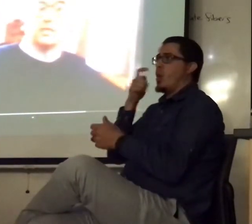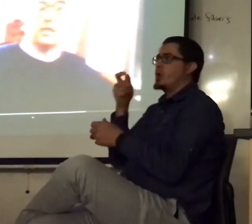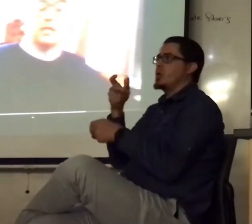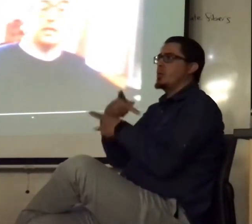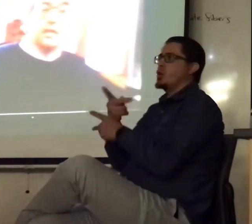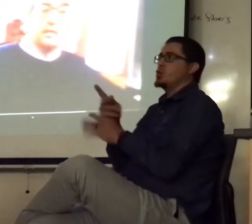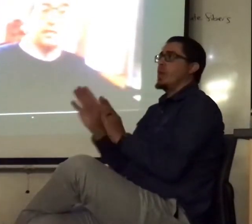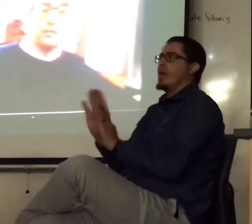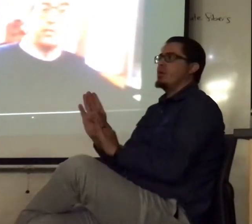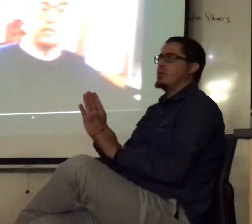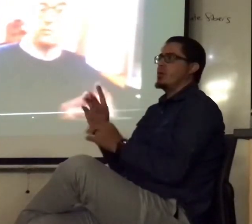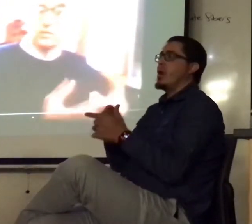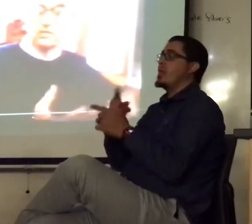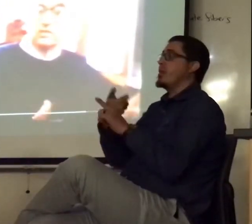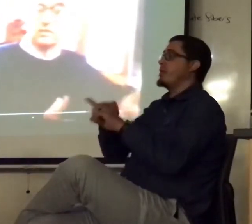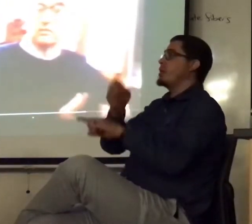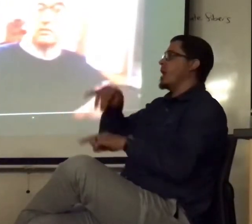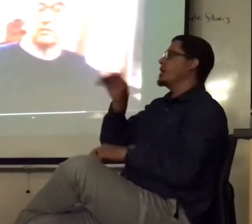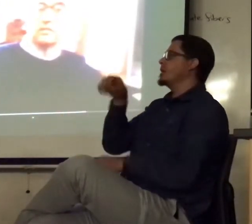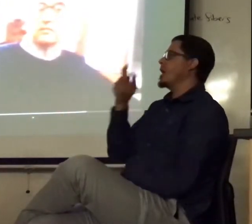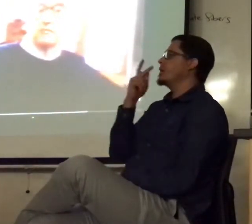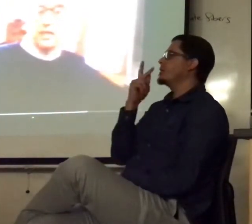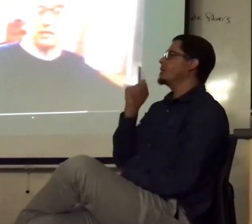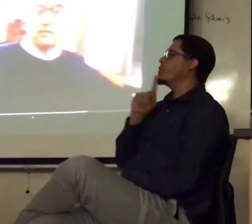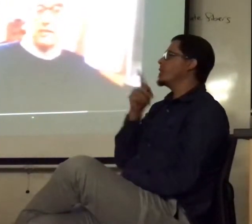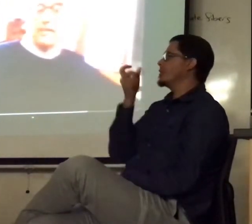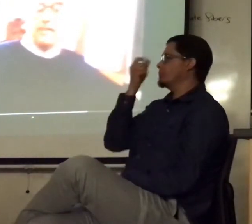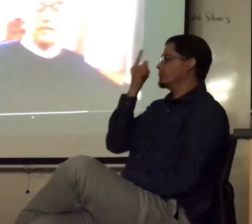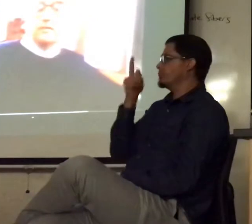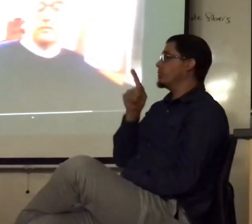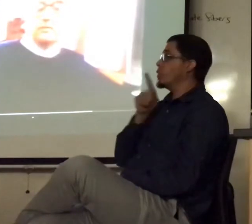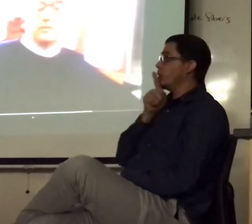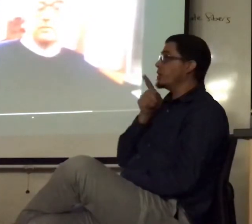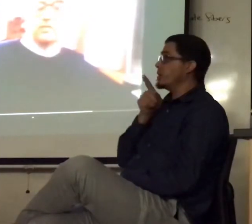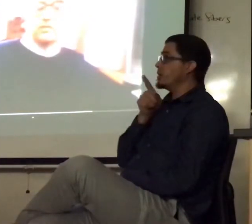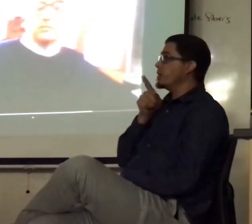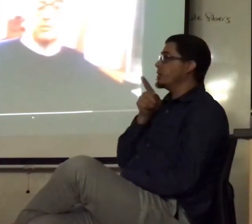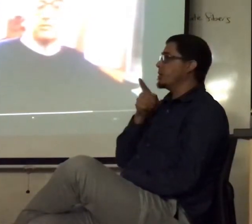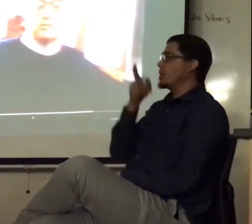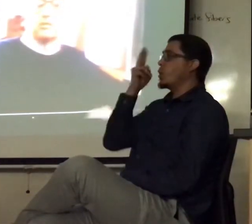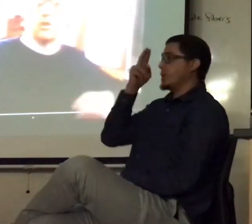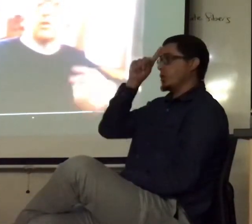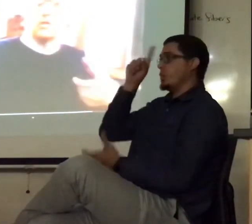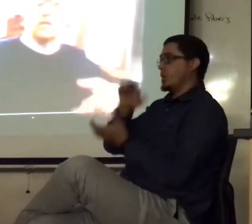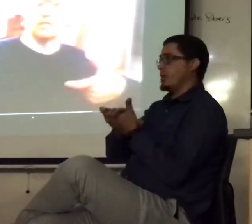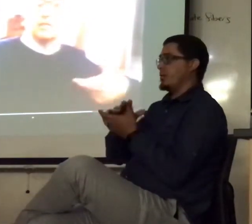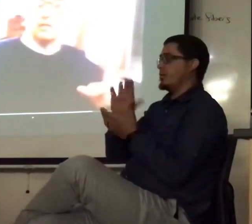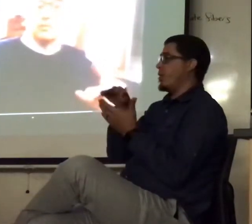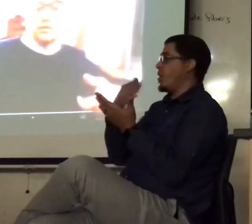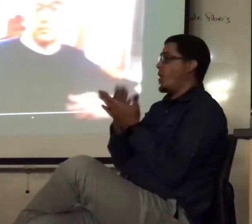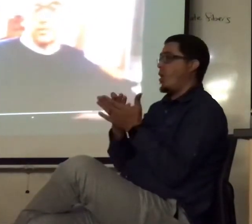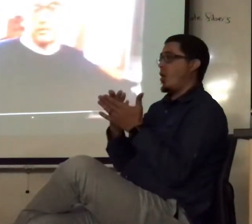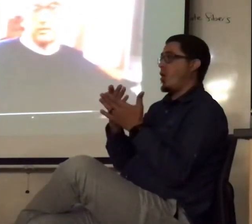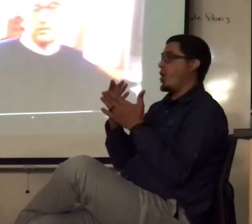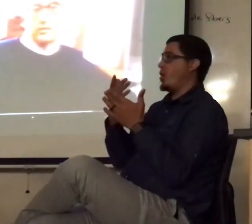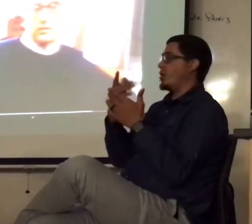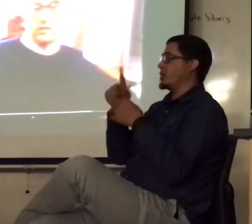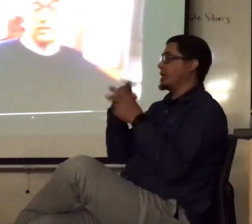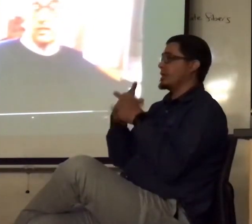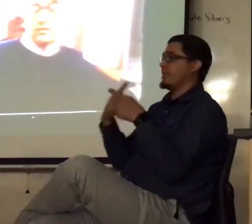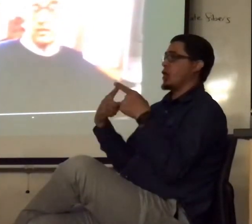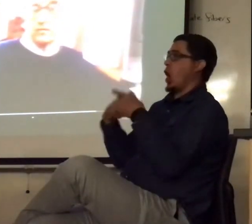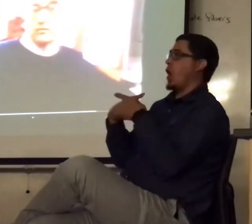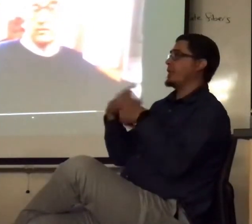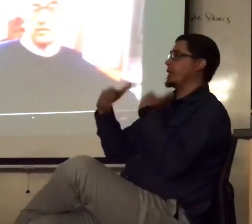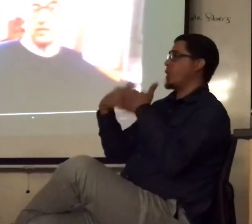behaviors. And out of that, we can really see that there is, in fact, a reason to believe that there's all kinds of complex processes going